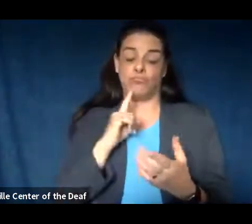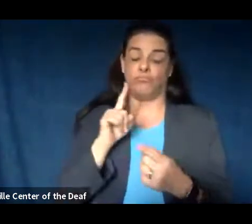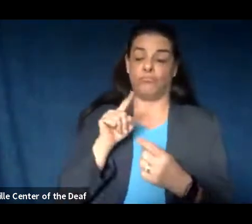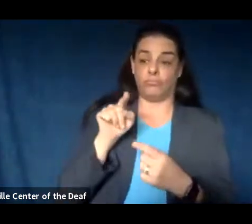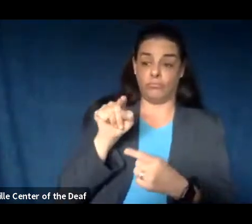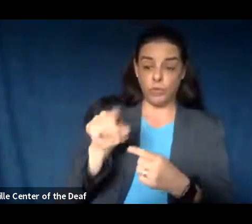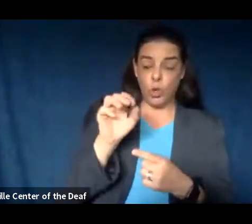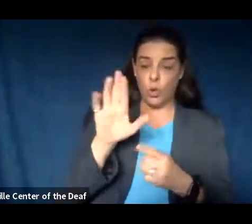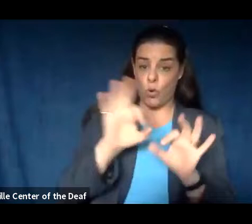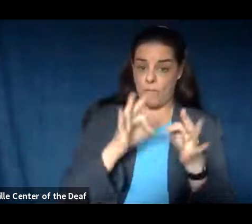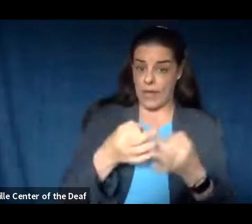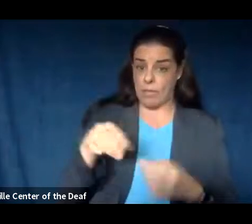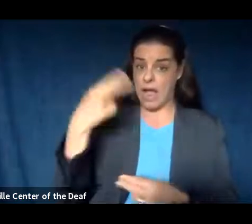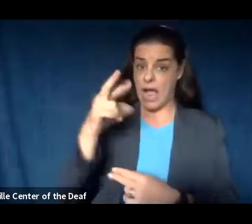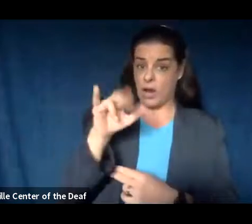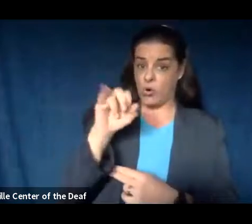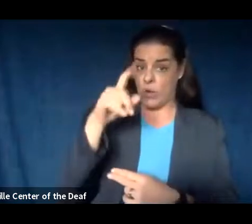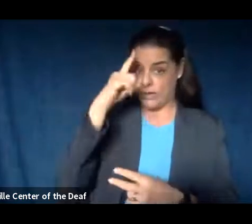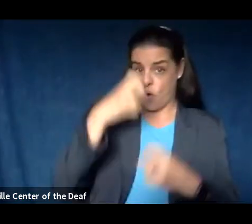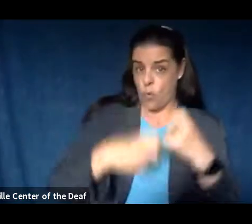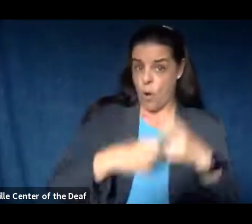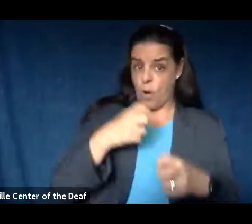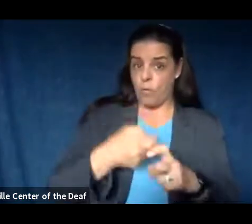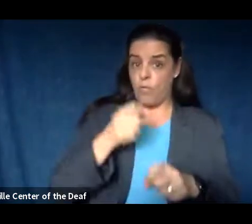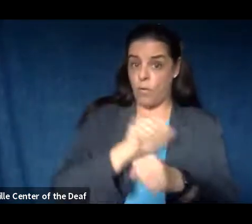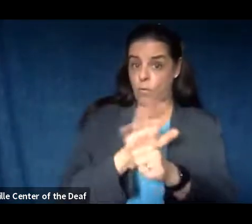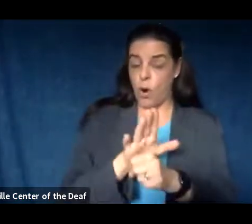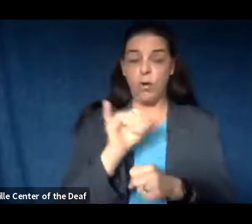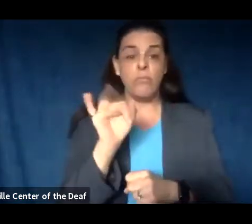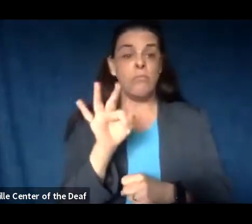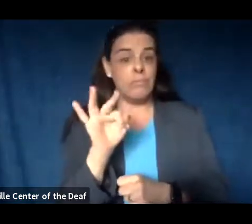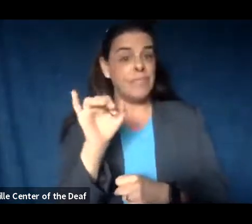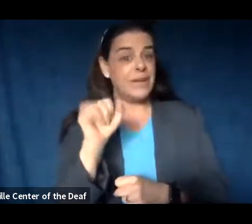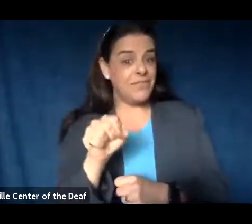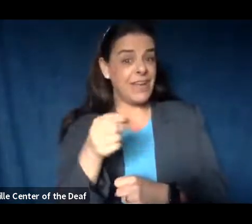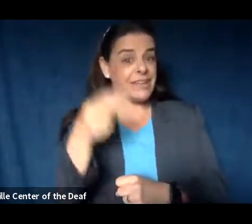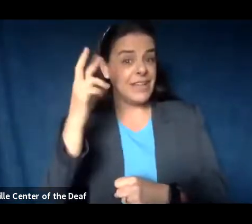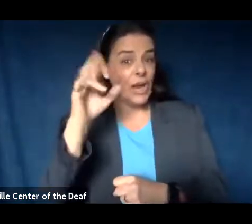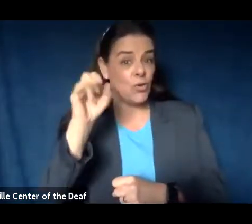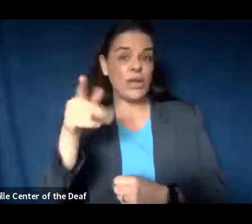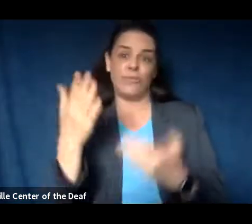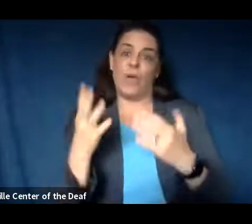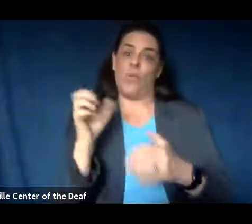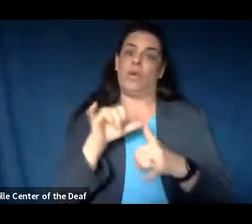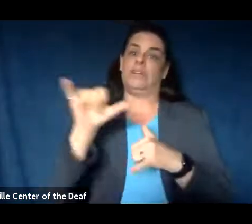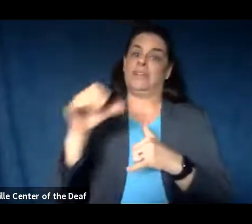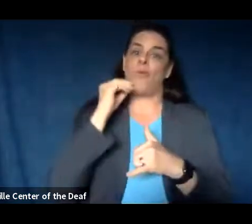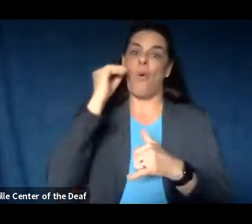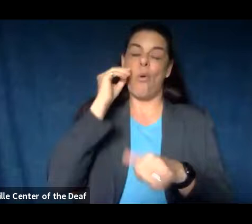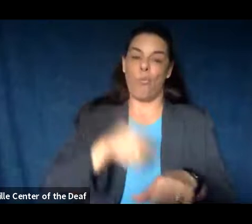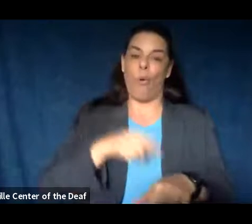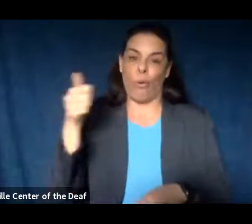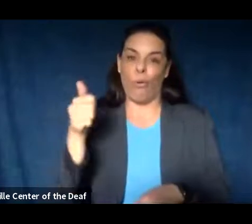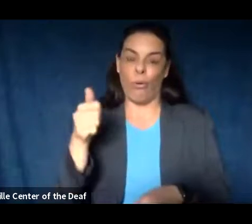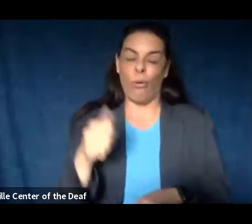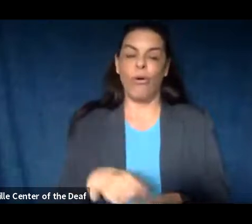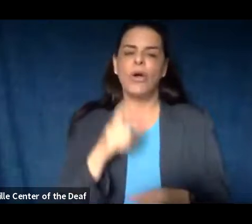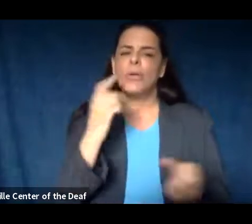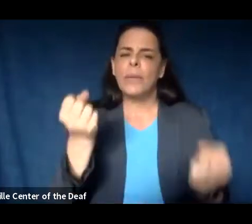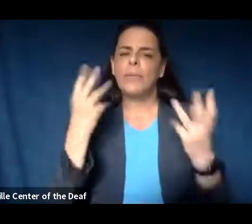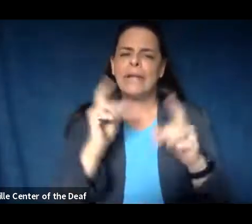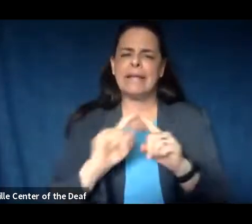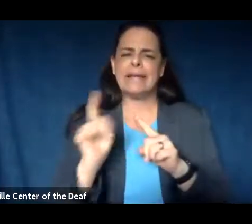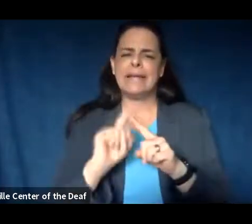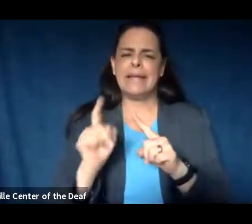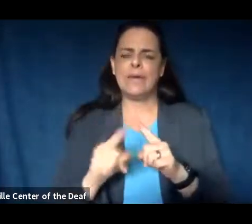family members at high risk for complications of COVID? If you are, you probably want to stay in longer. There's a lot of different things there,